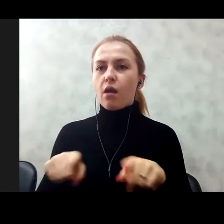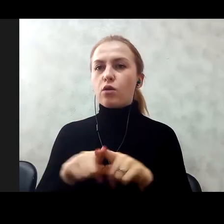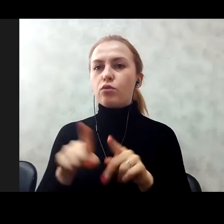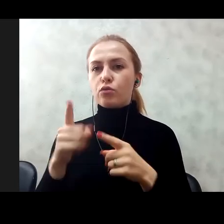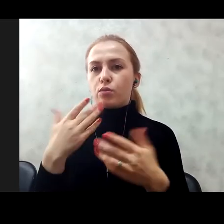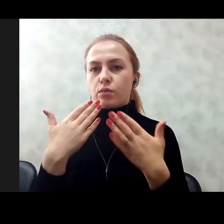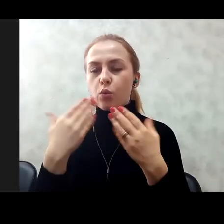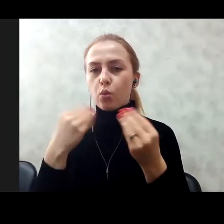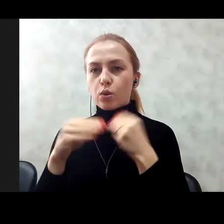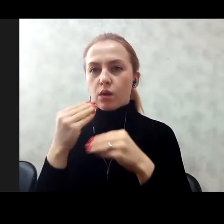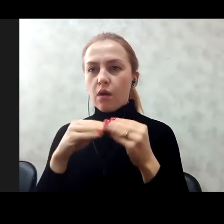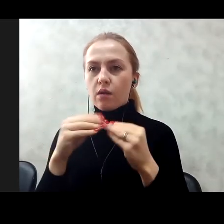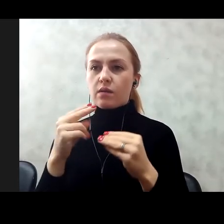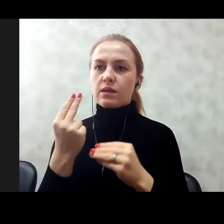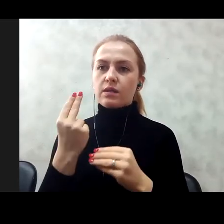outstanding issues.